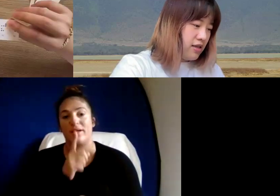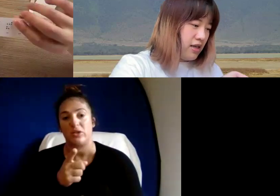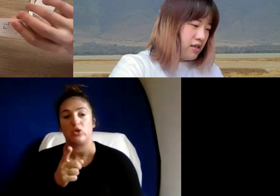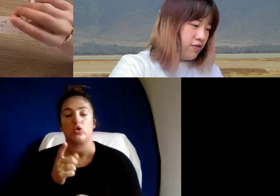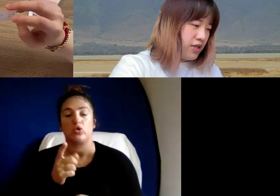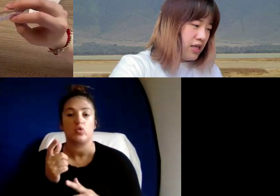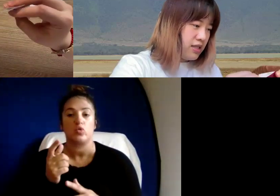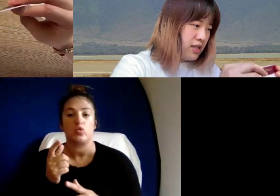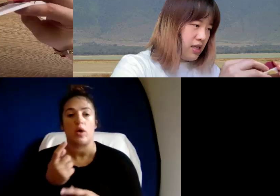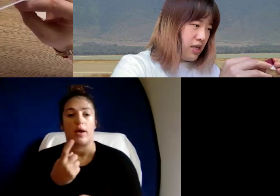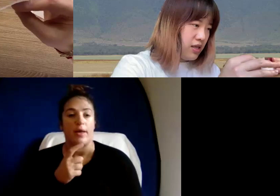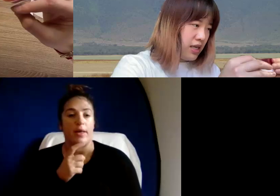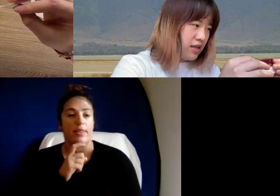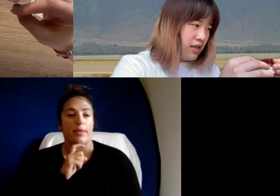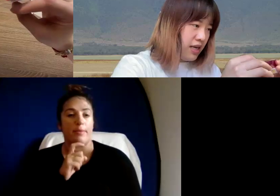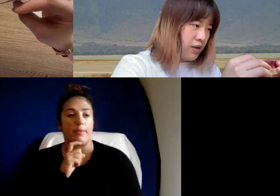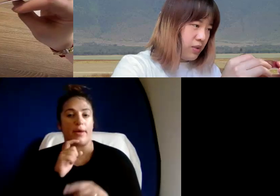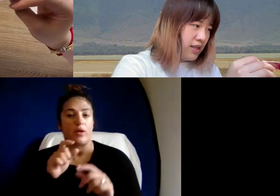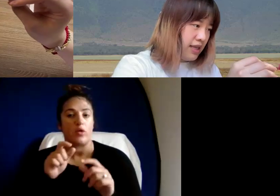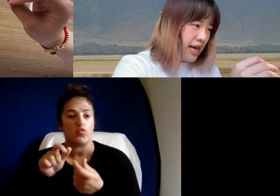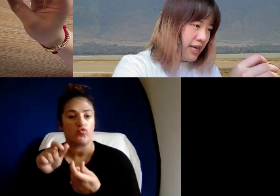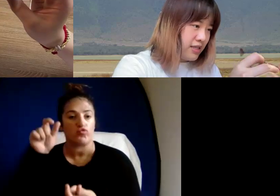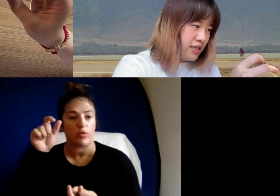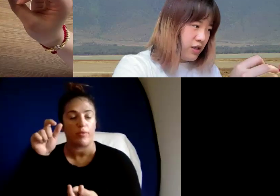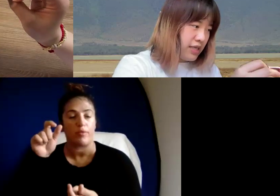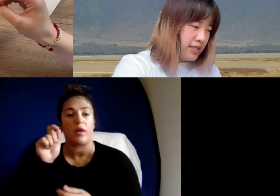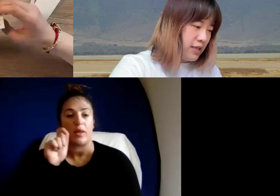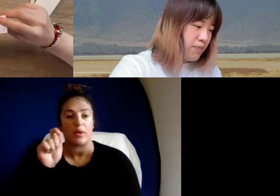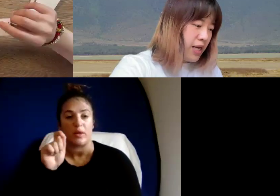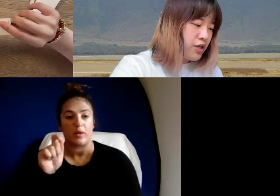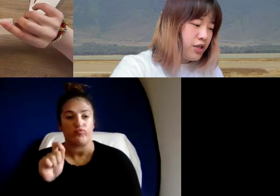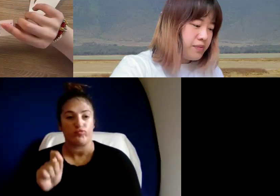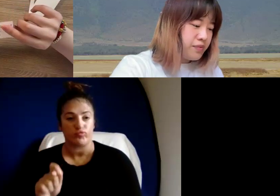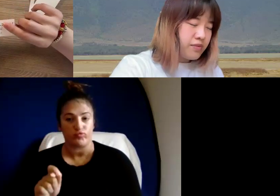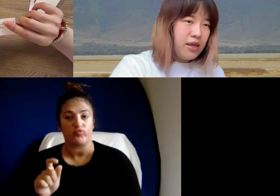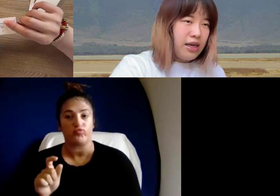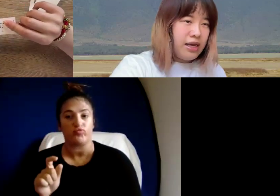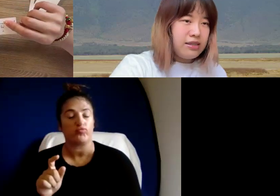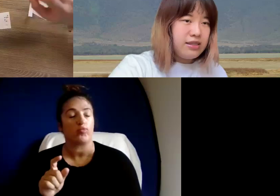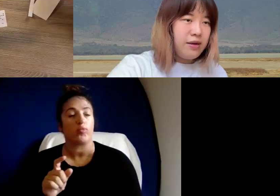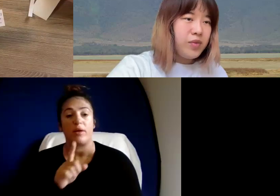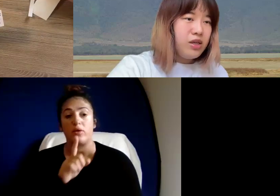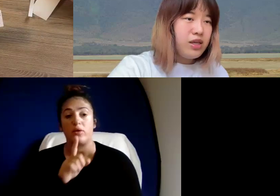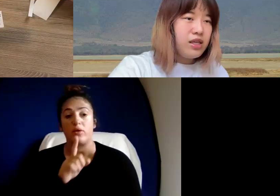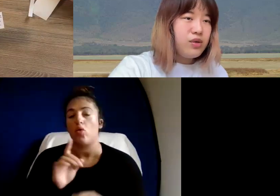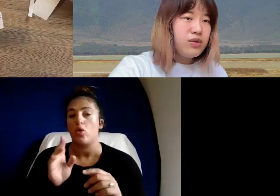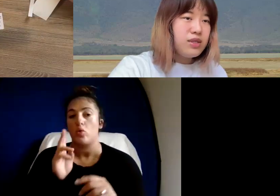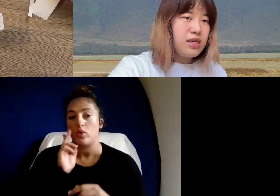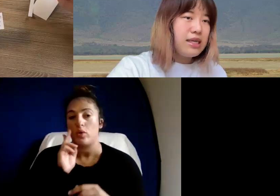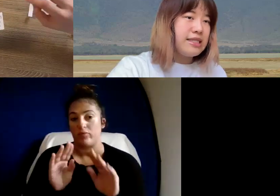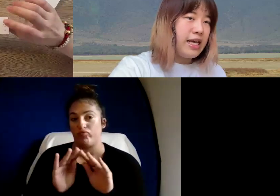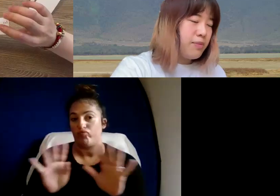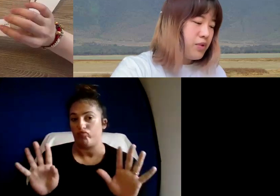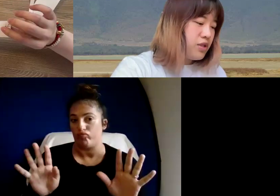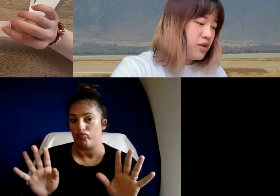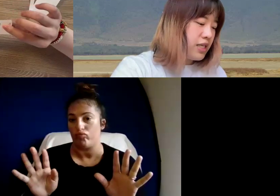this. And if you can't see it, you can align it with the light so you can see better. And you can use